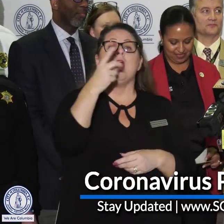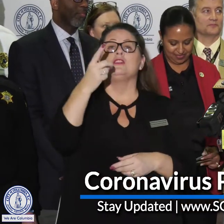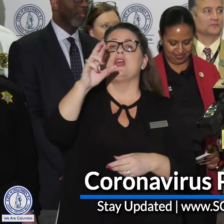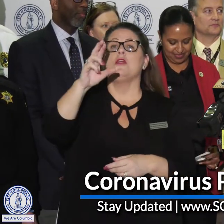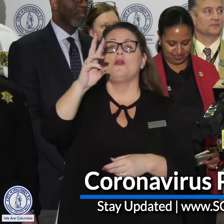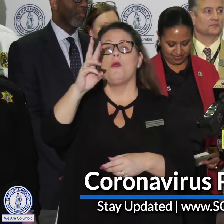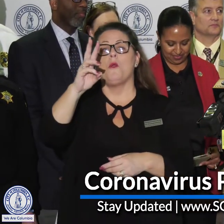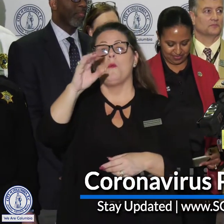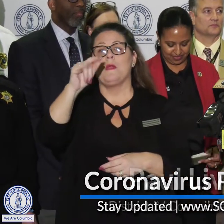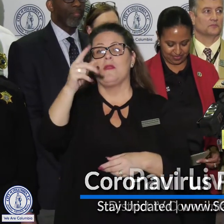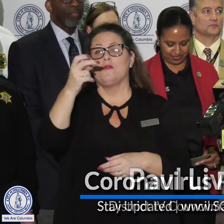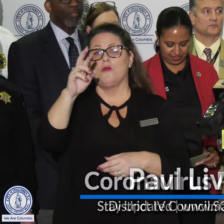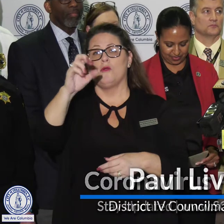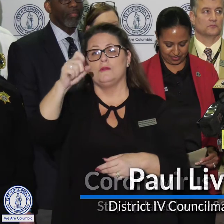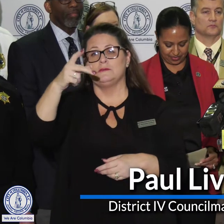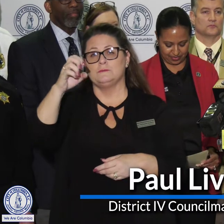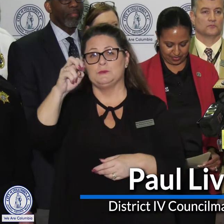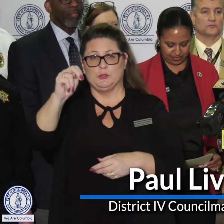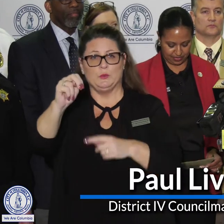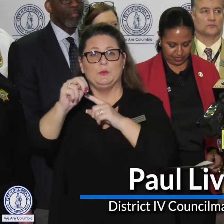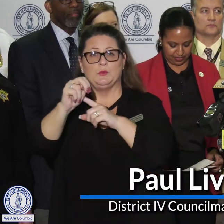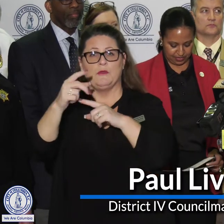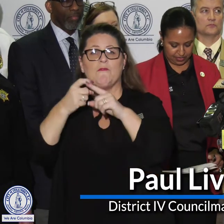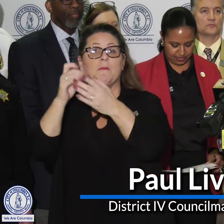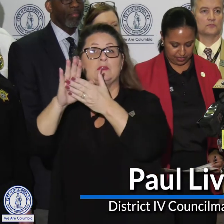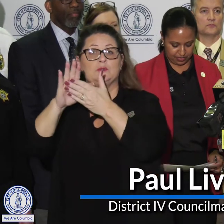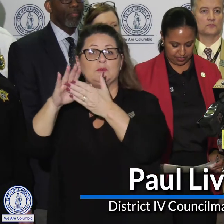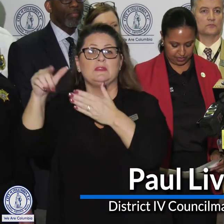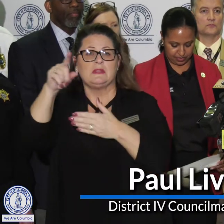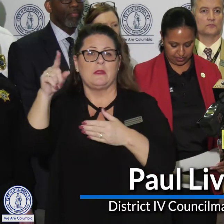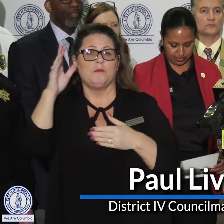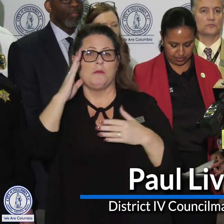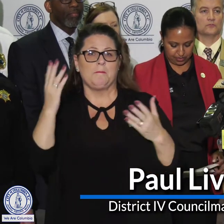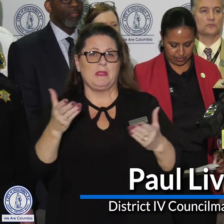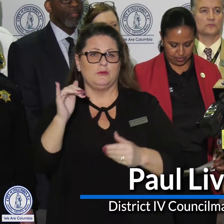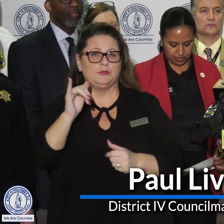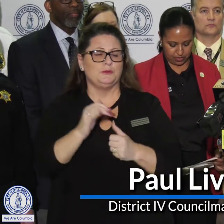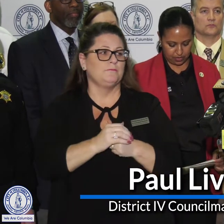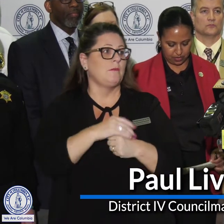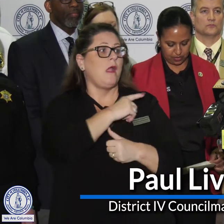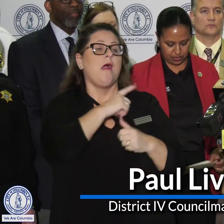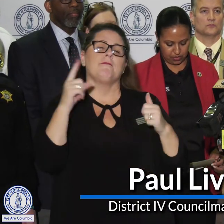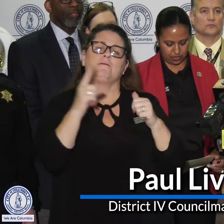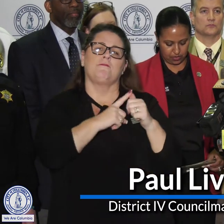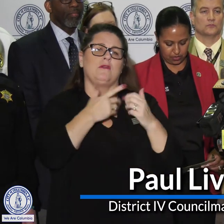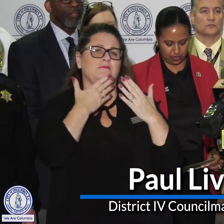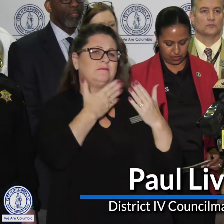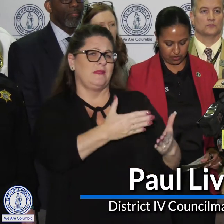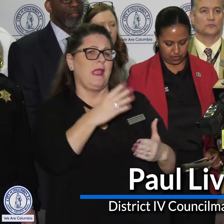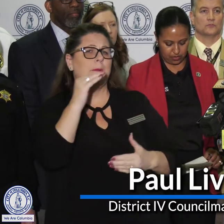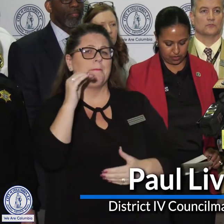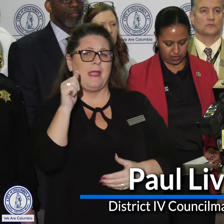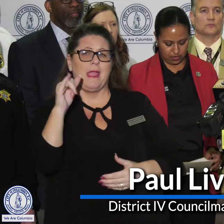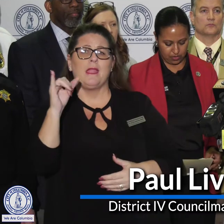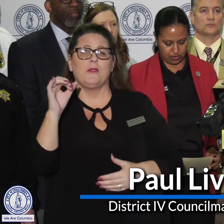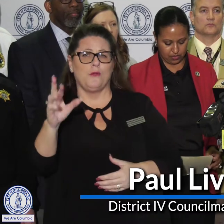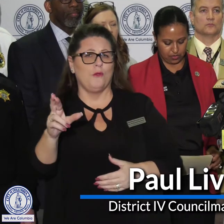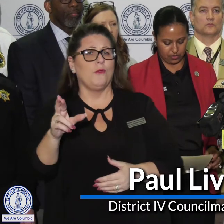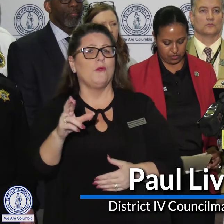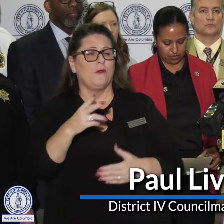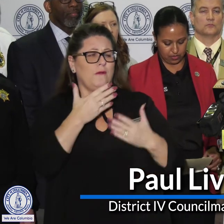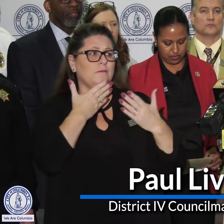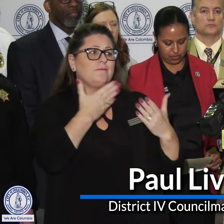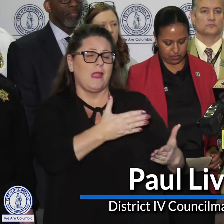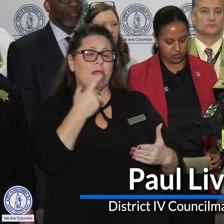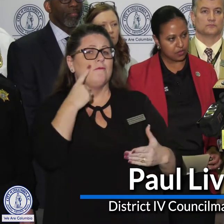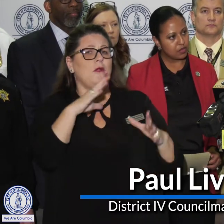Witherspoon representing our educational institutions and school districts speak too. Let me first thank the mayor for his vision to bring us together in